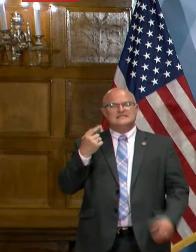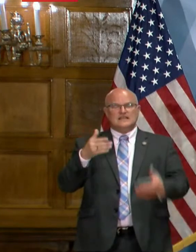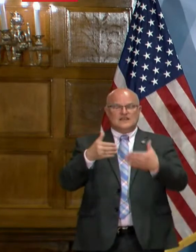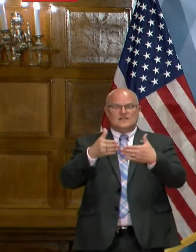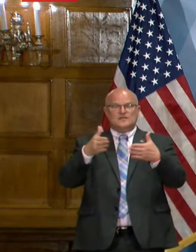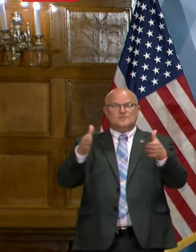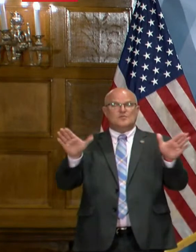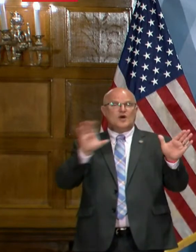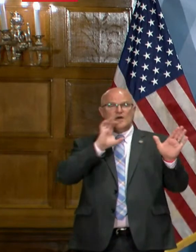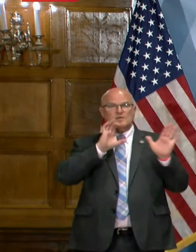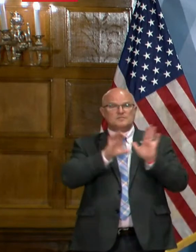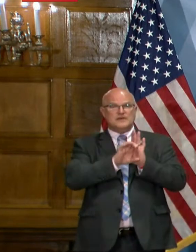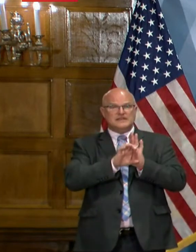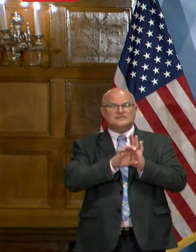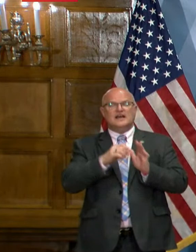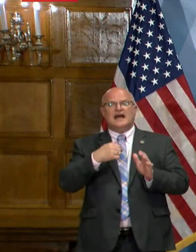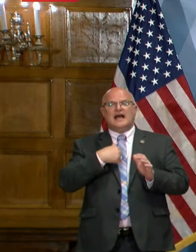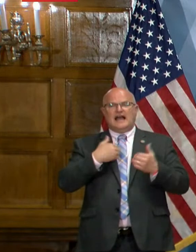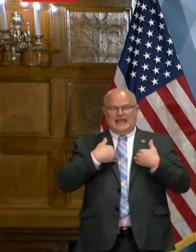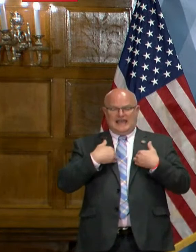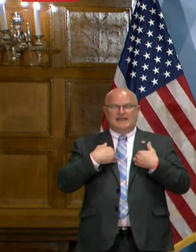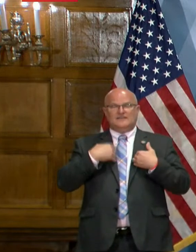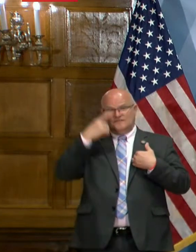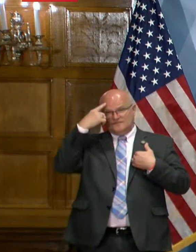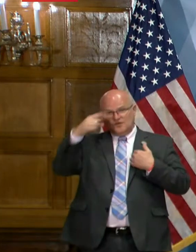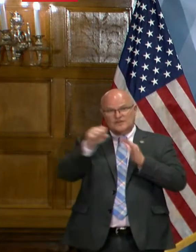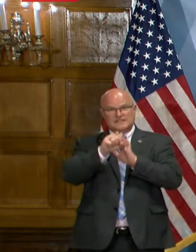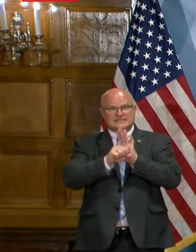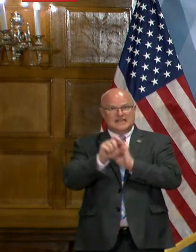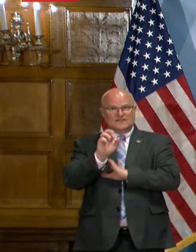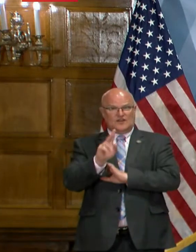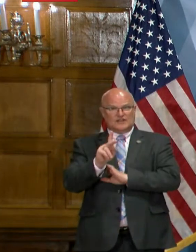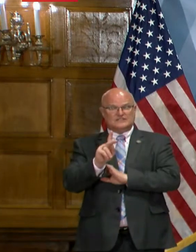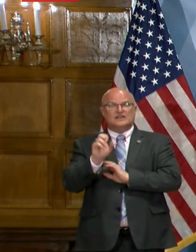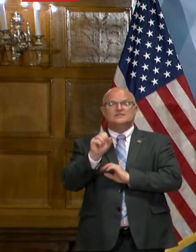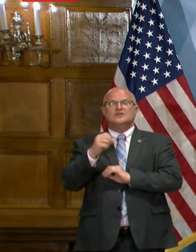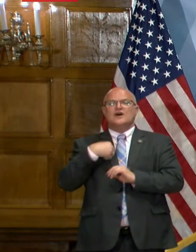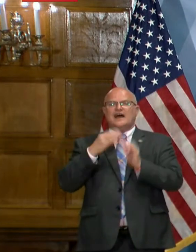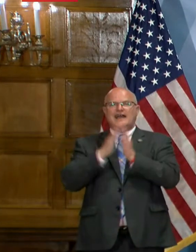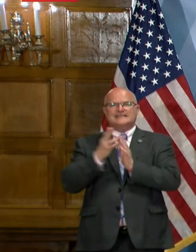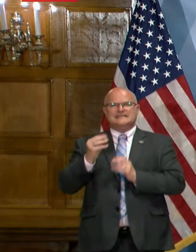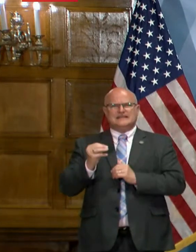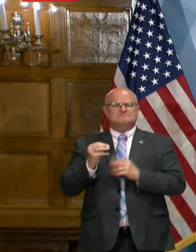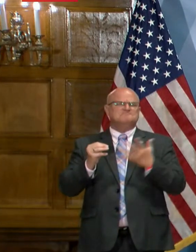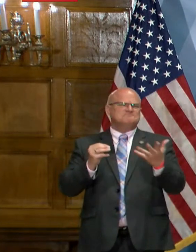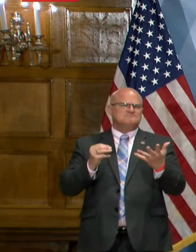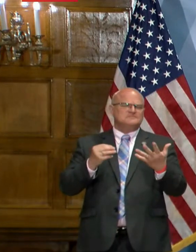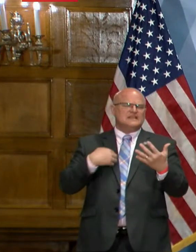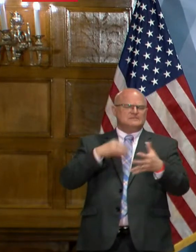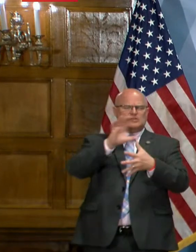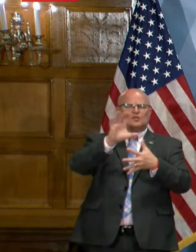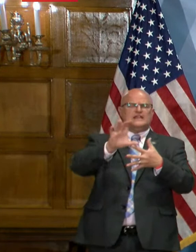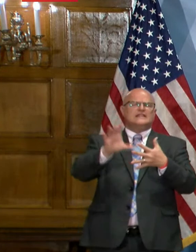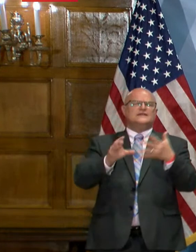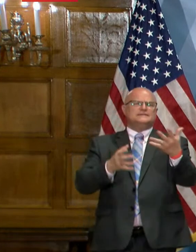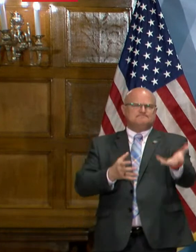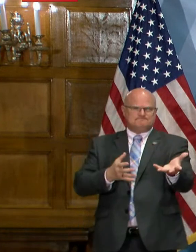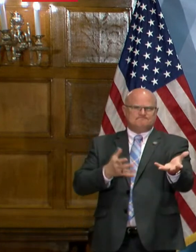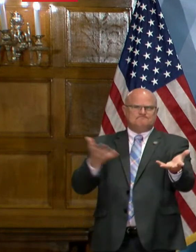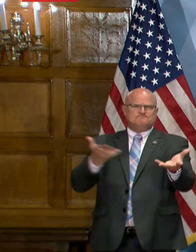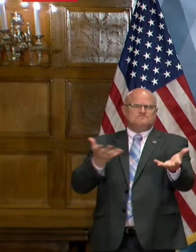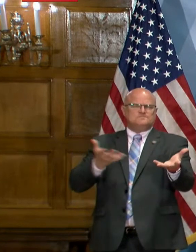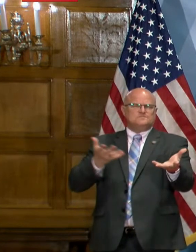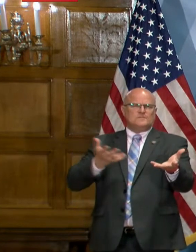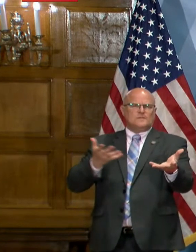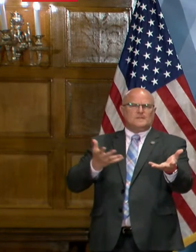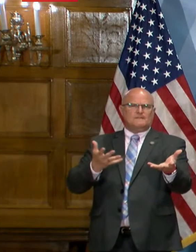broader picture that I have to have for the state of Arkansas. And so I asked him, well, set me a criteria as to,